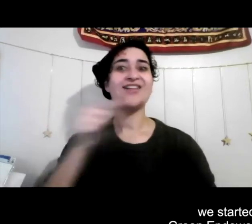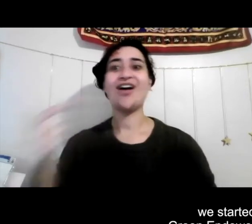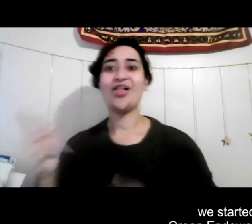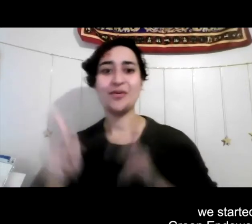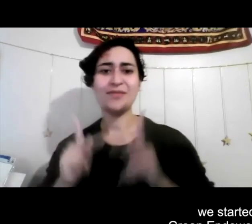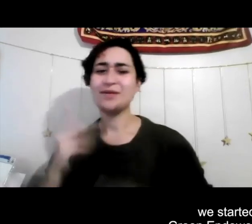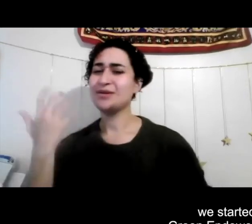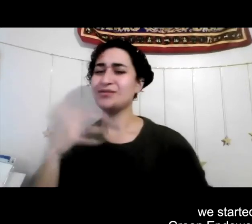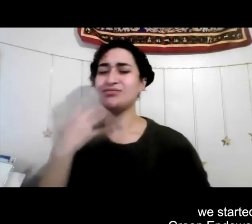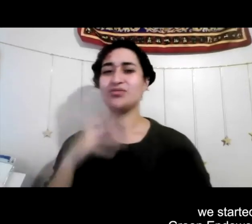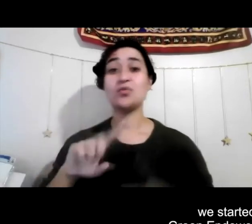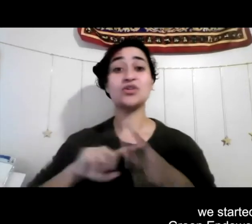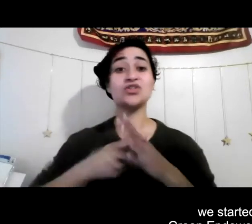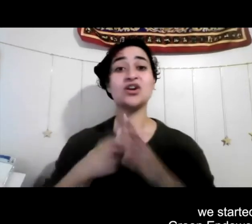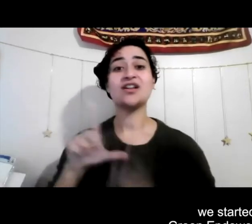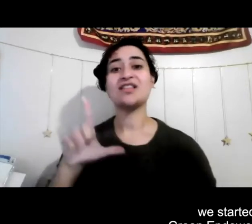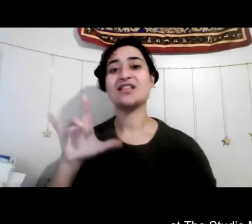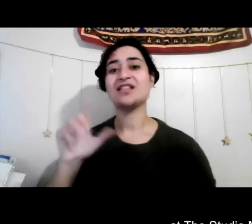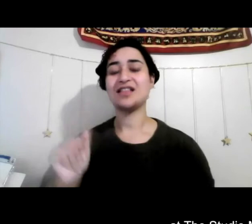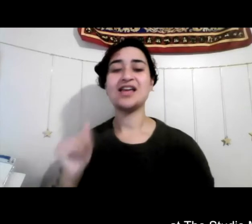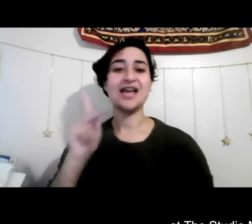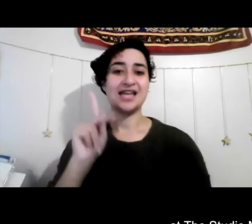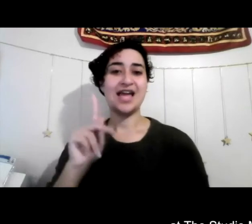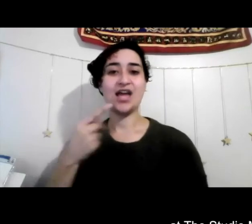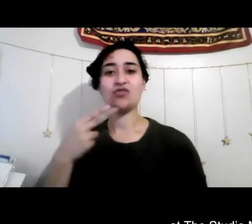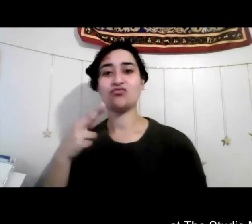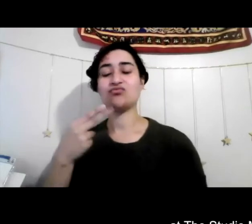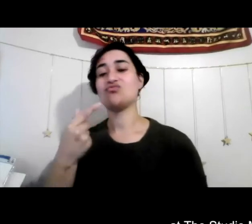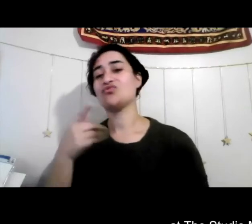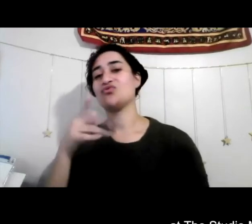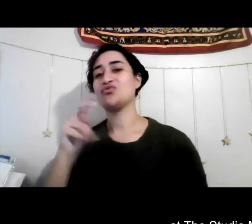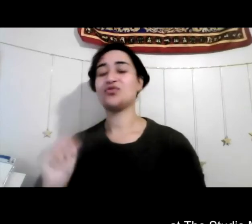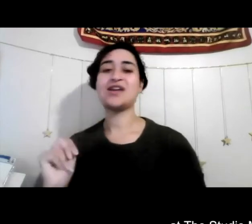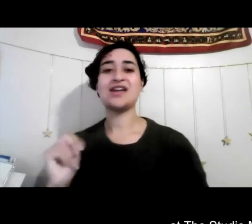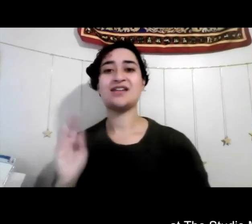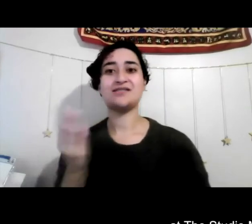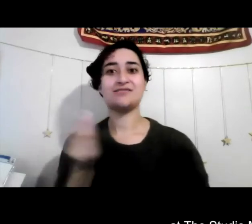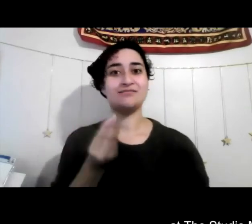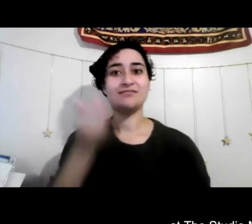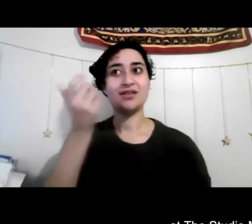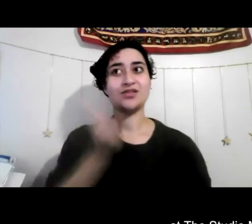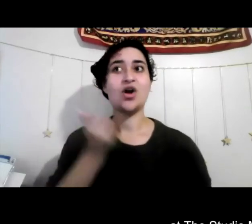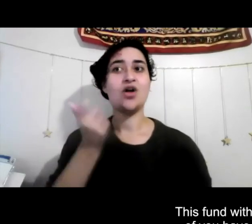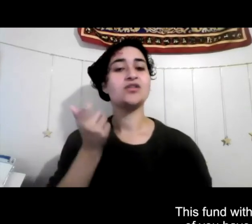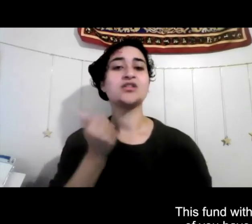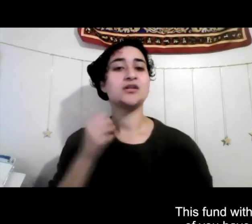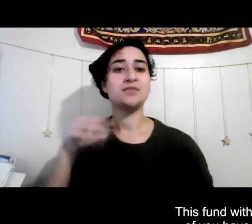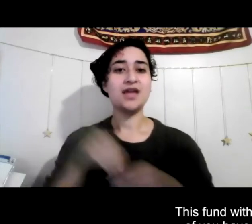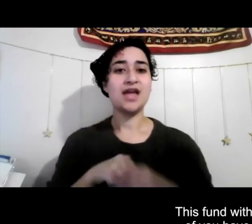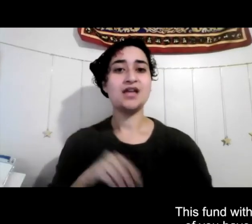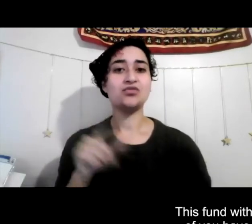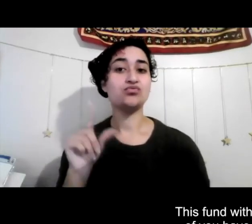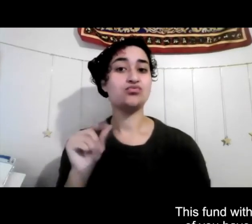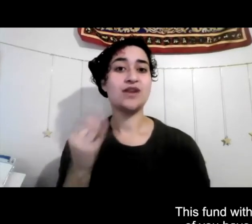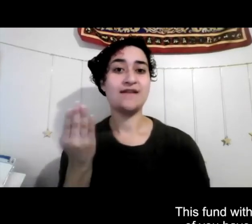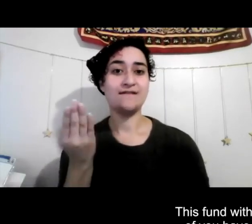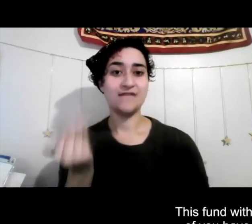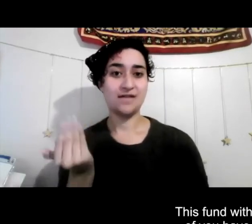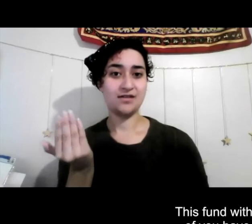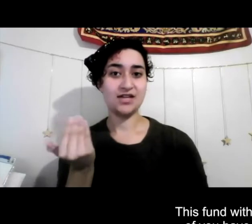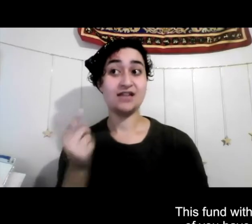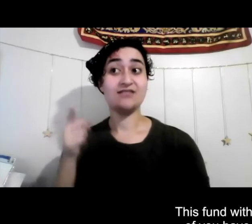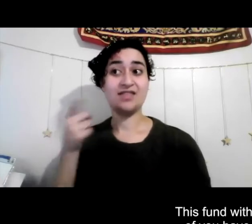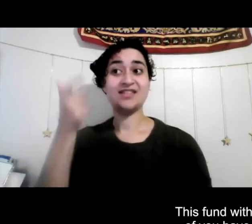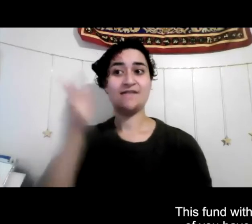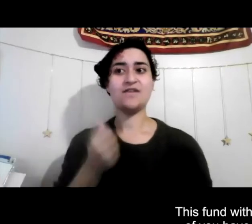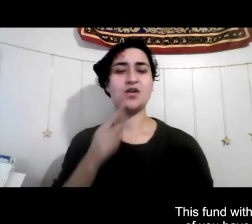K. Green Endowed Memorial Fund at the Studio Museum in 2015. This fund, which so many